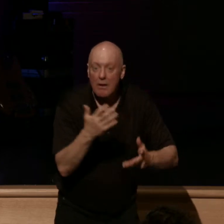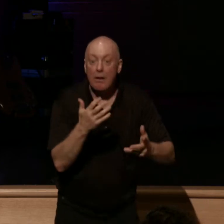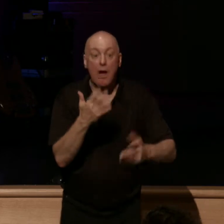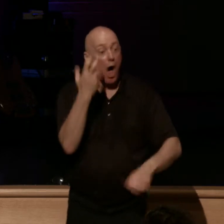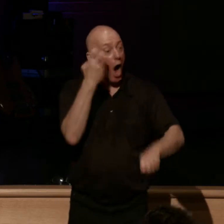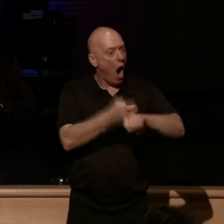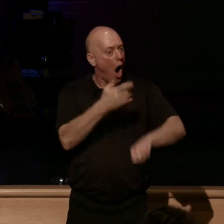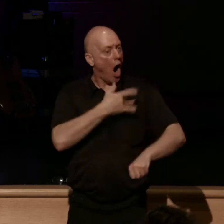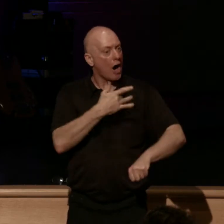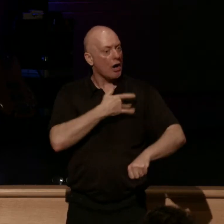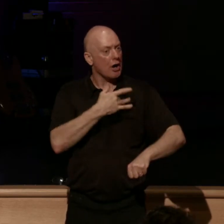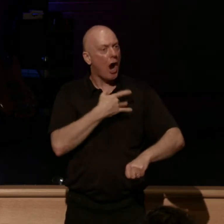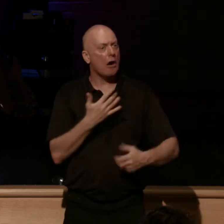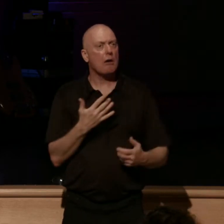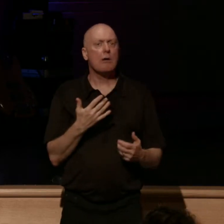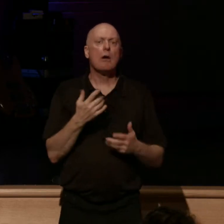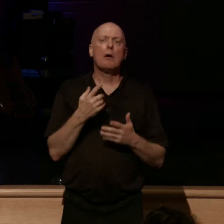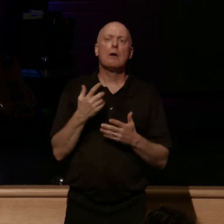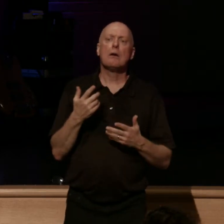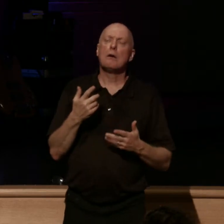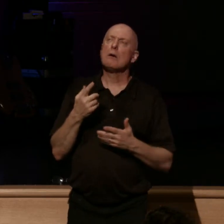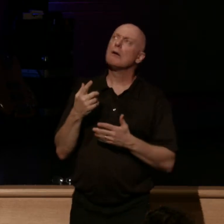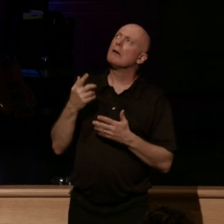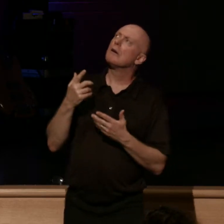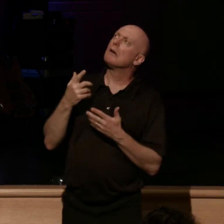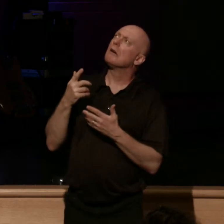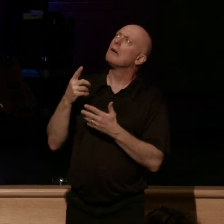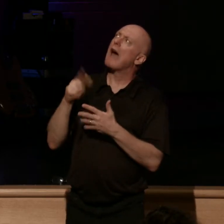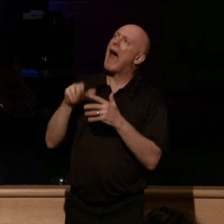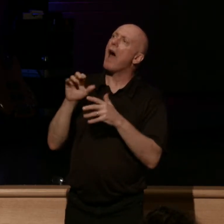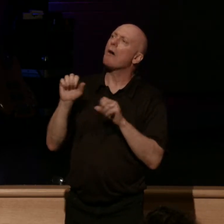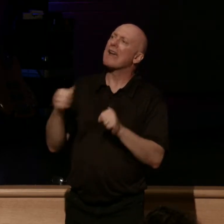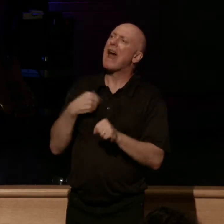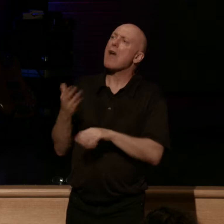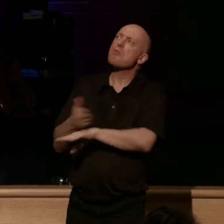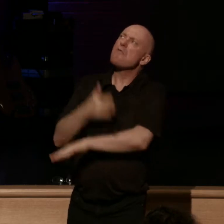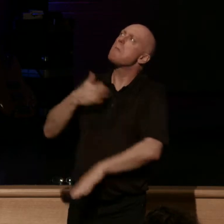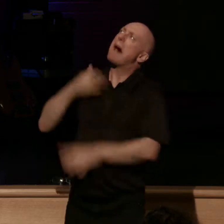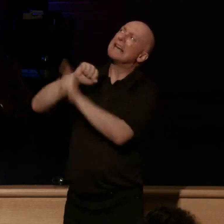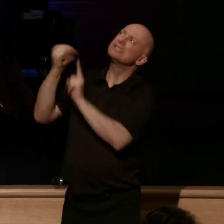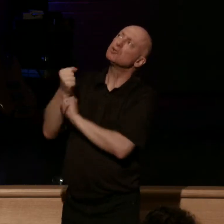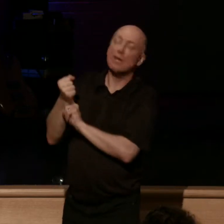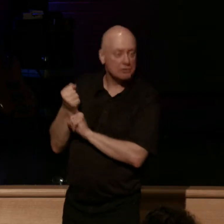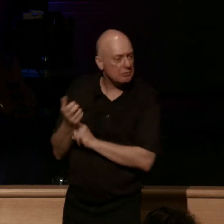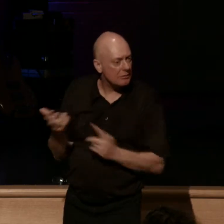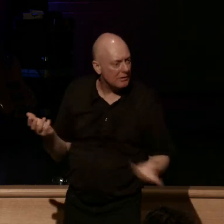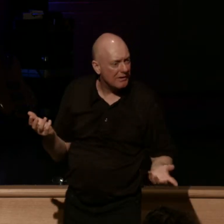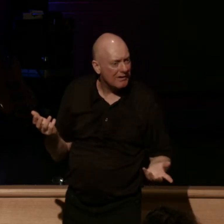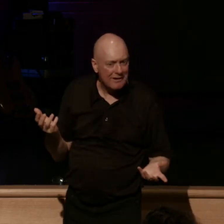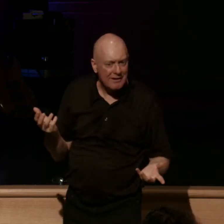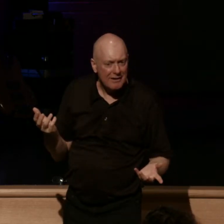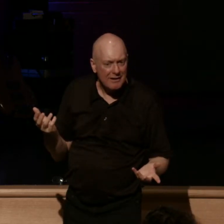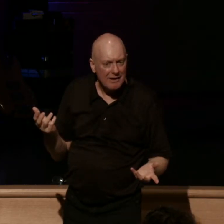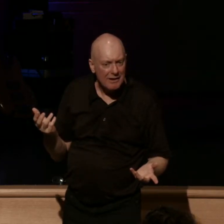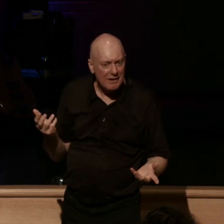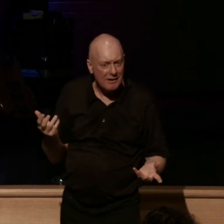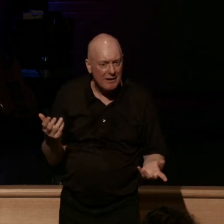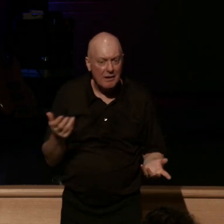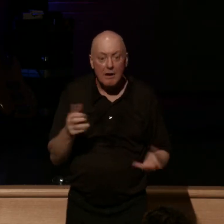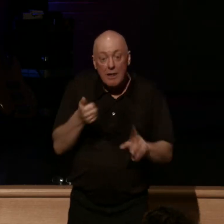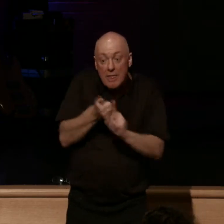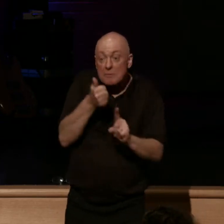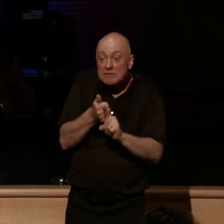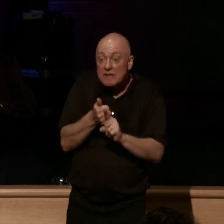heart only says, what's in it for me, and how can I improve my situation? And in the very light of losing the fear of the